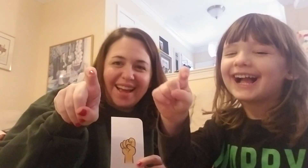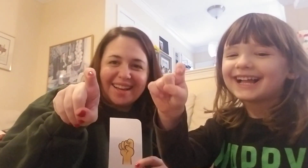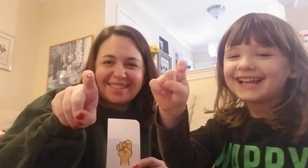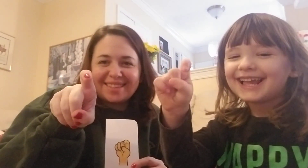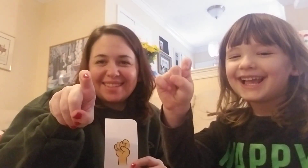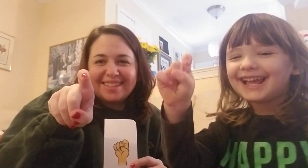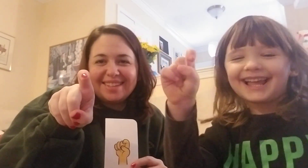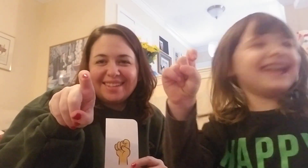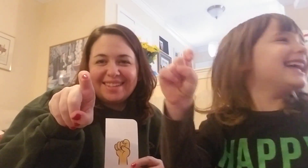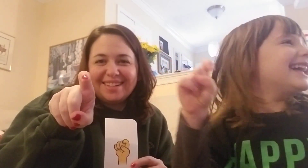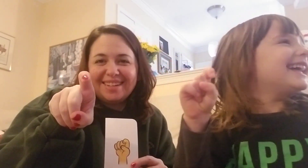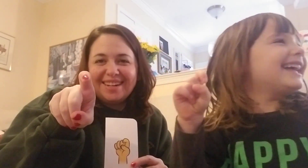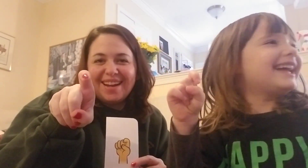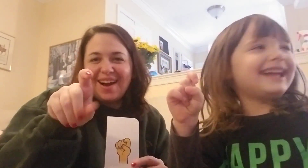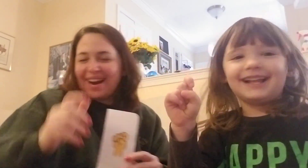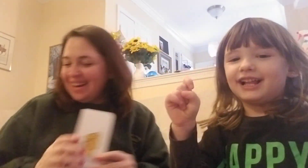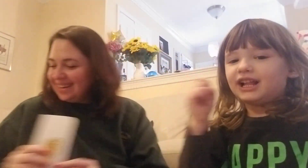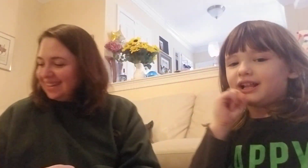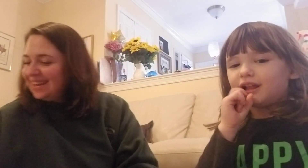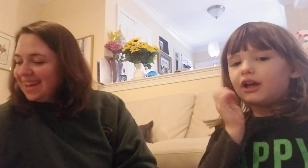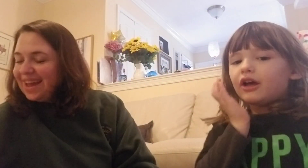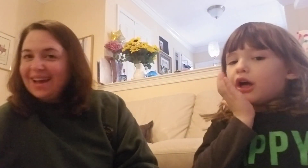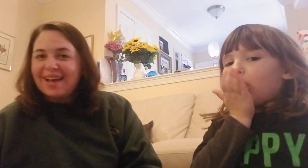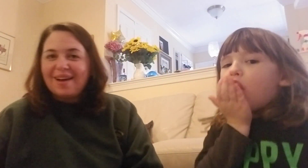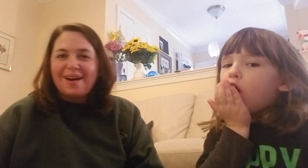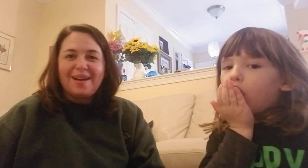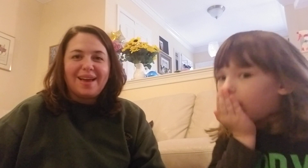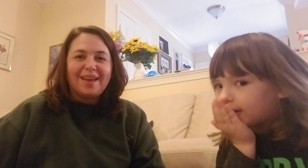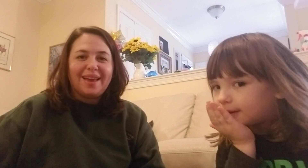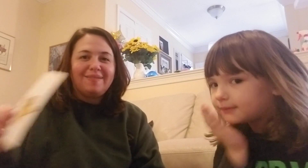Ah. All right. I'm ready.